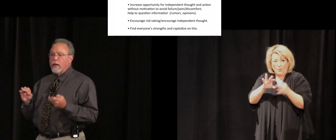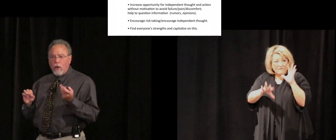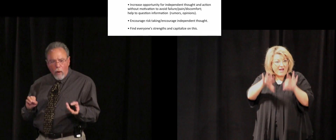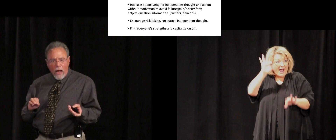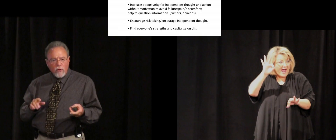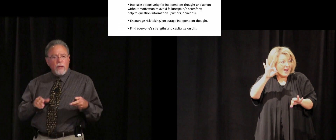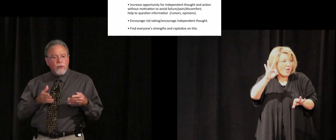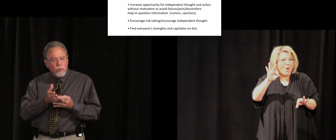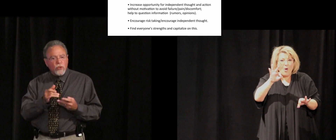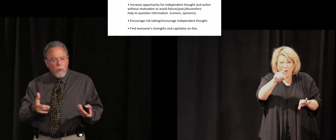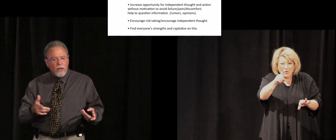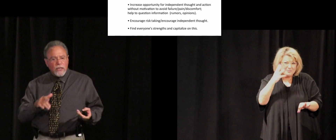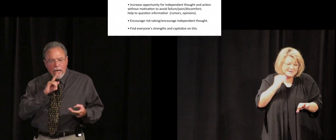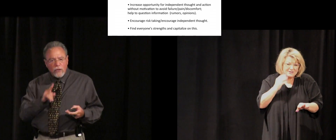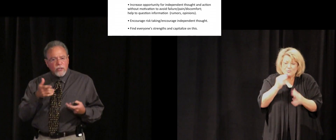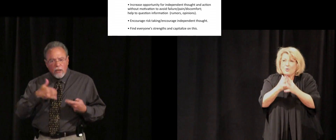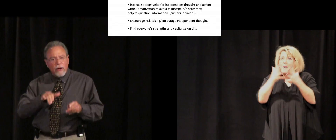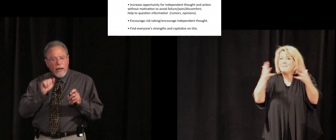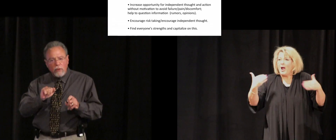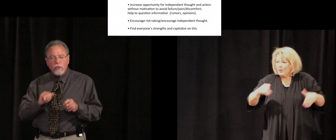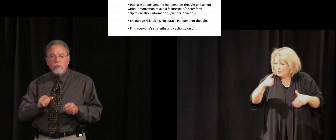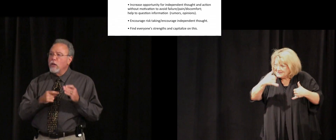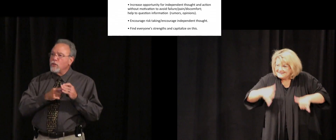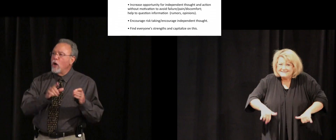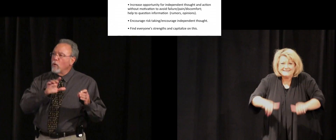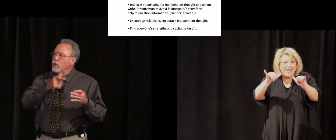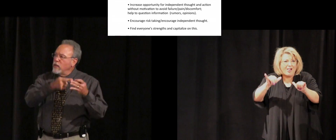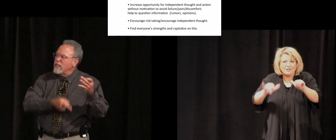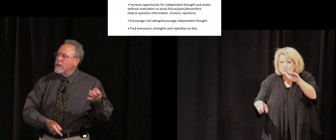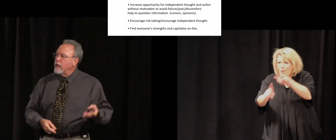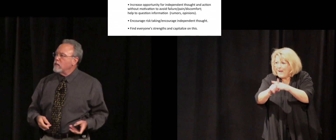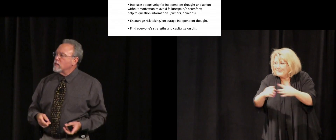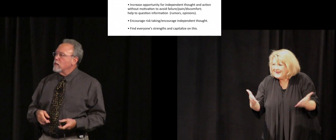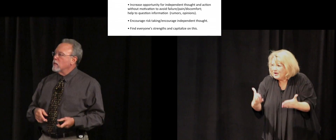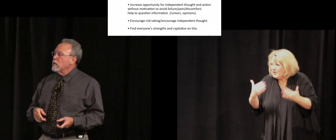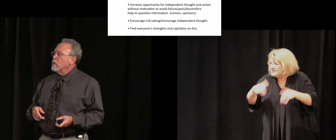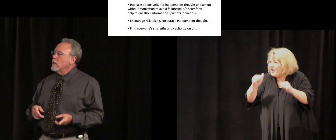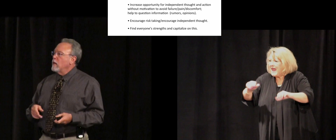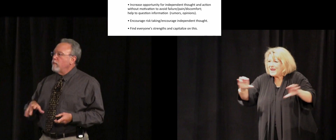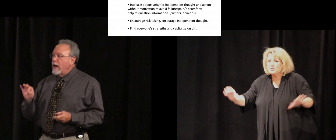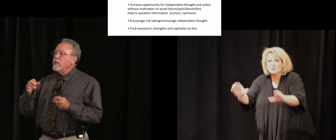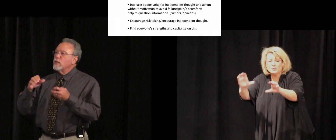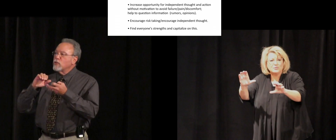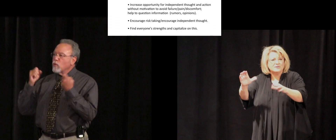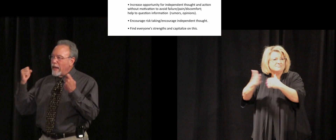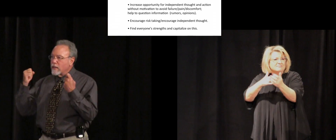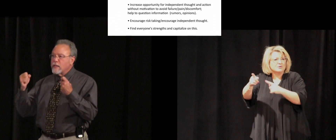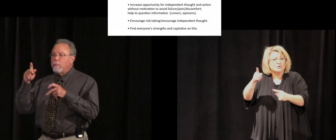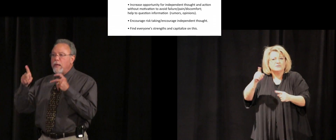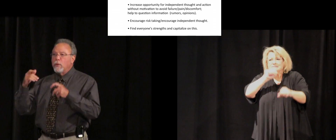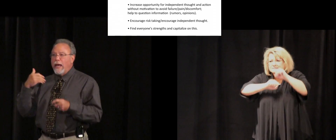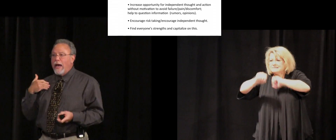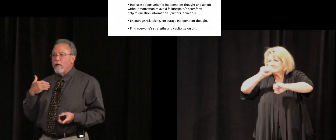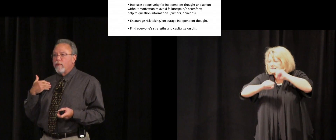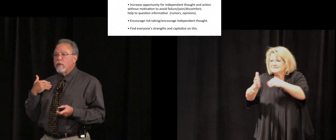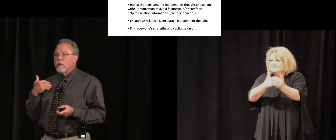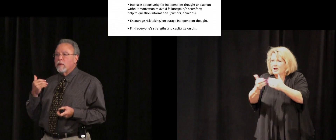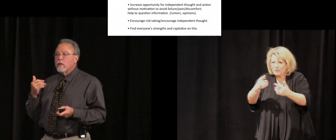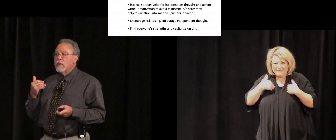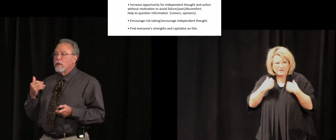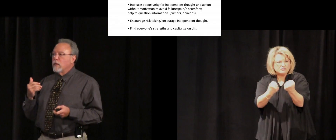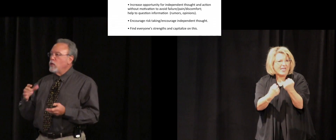other. You are an amazing resource if you stay connected with each other and maintain